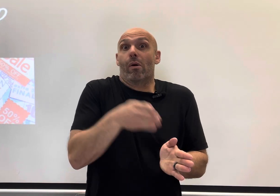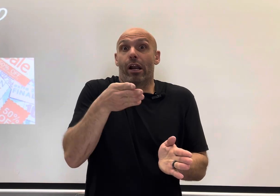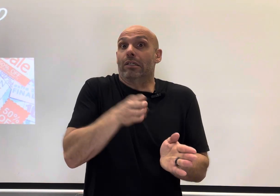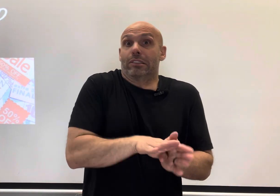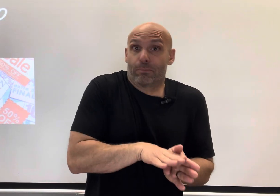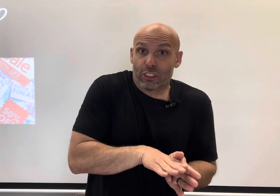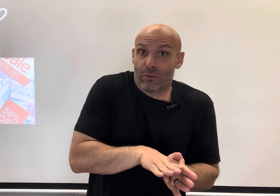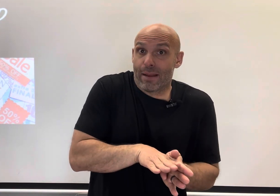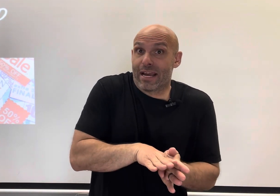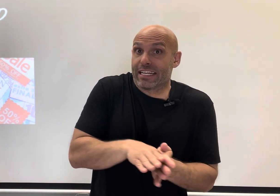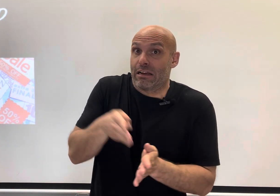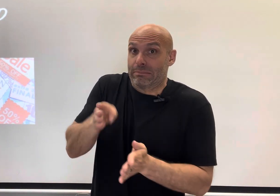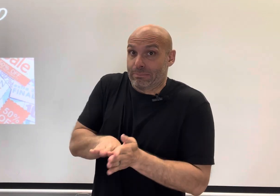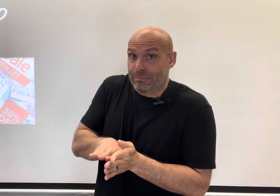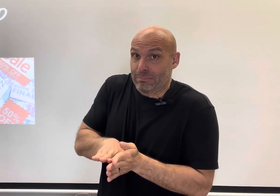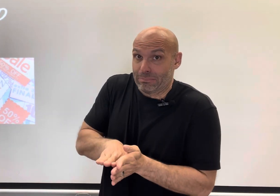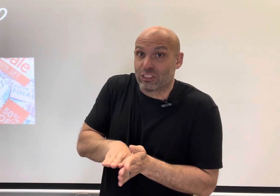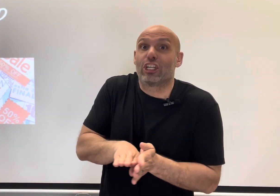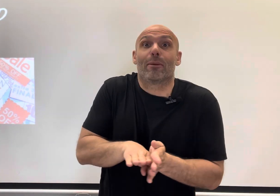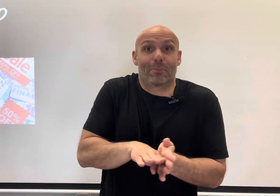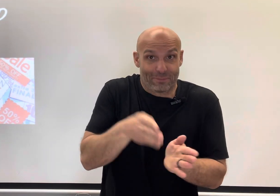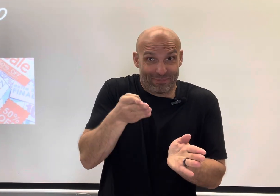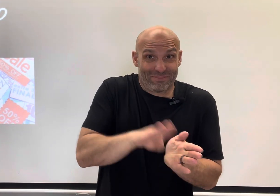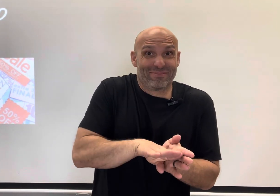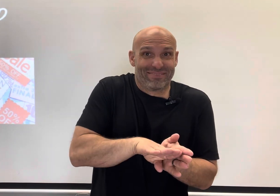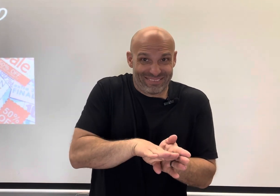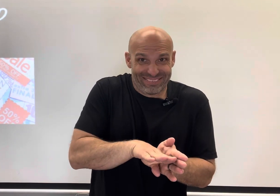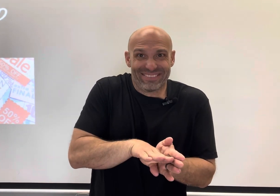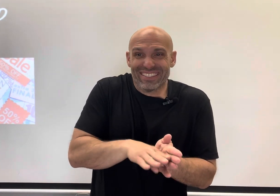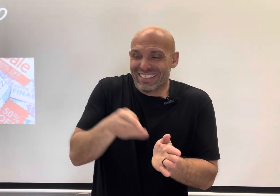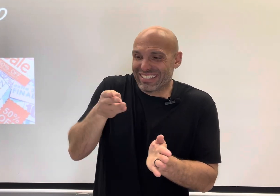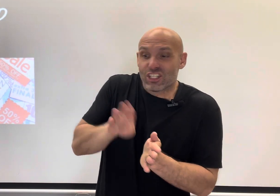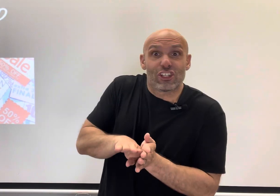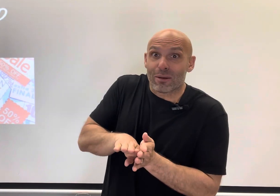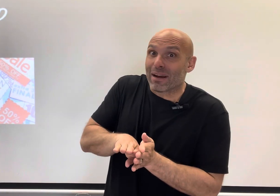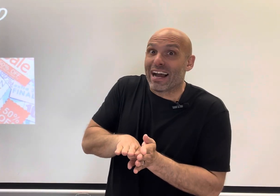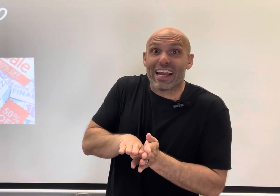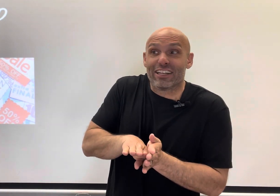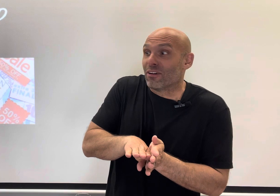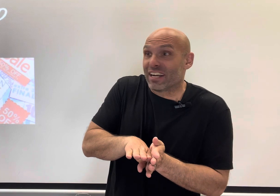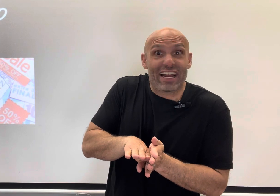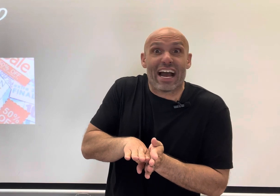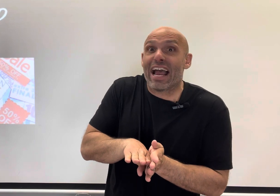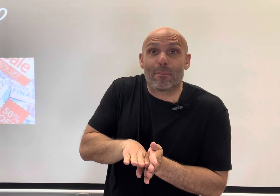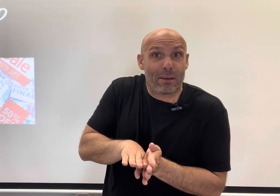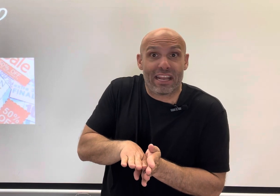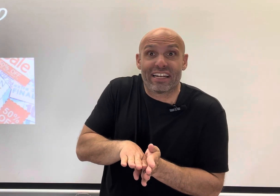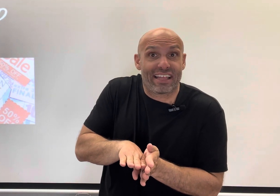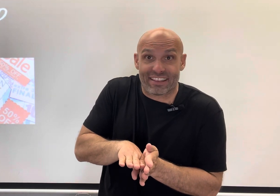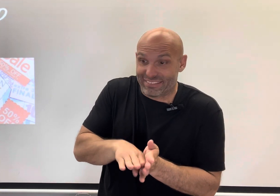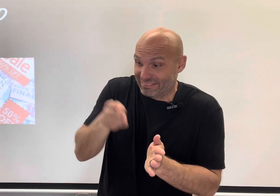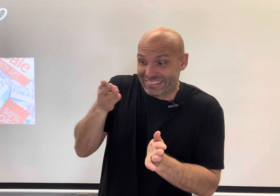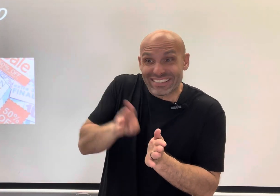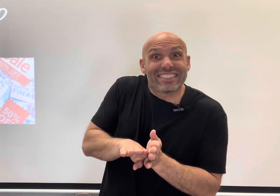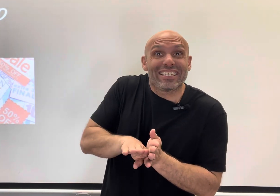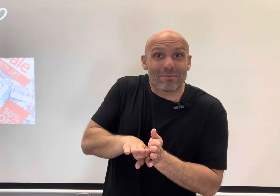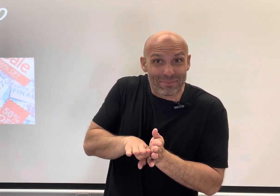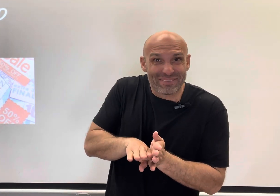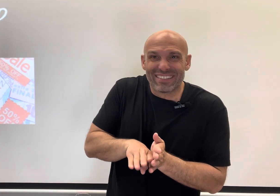nowhere. Just push it right back down. Cheap. Cheap. I ain't doing it. I ain't paying nothing. Cheap.